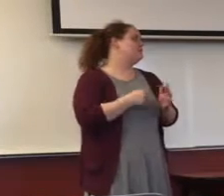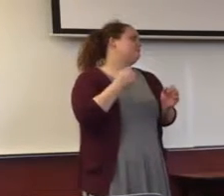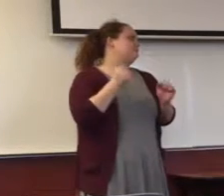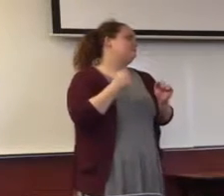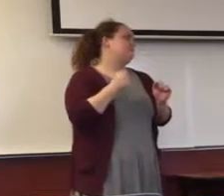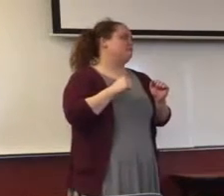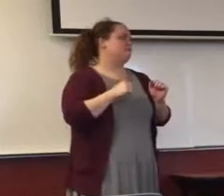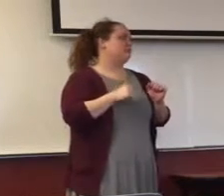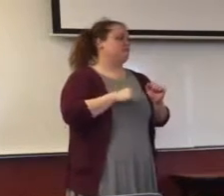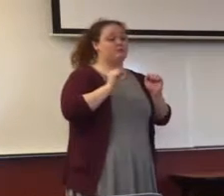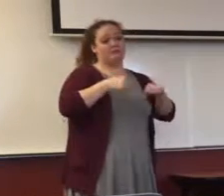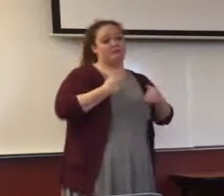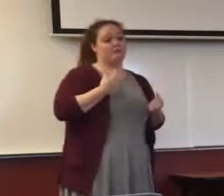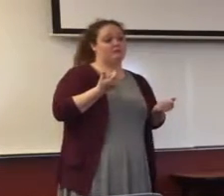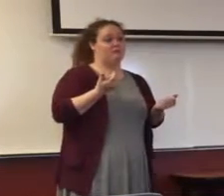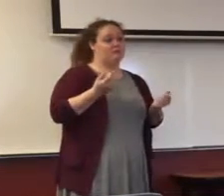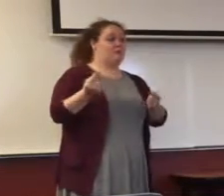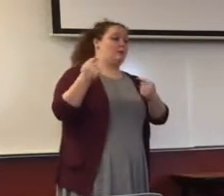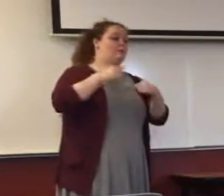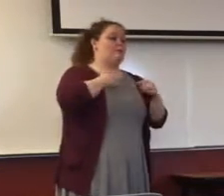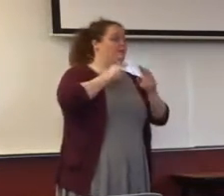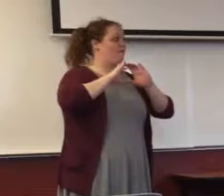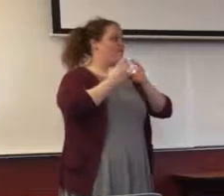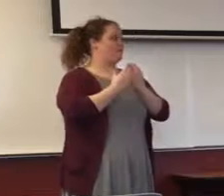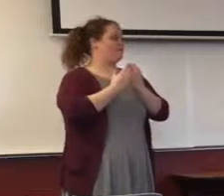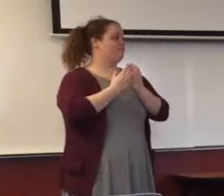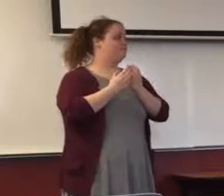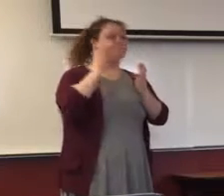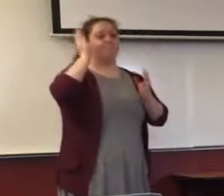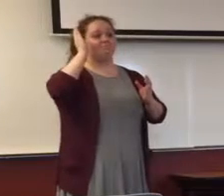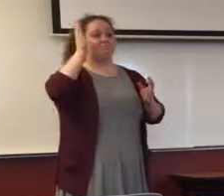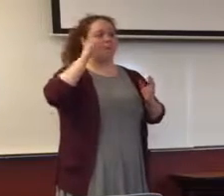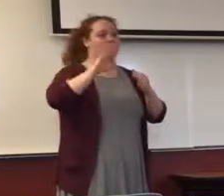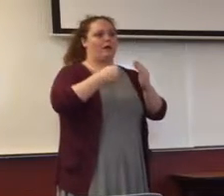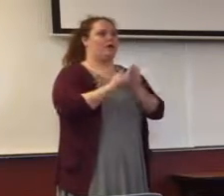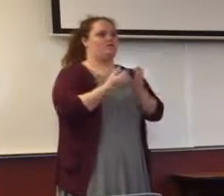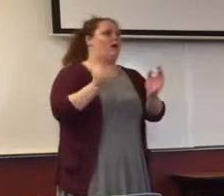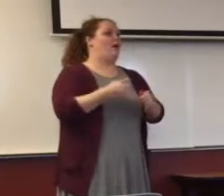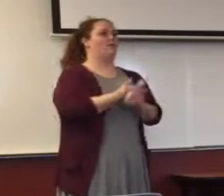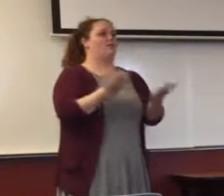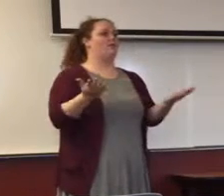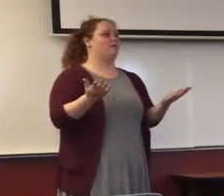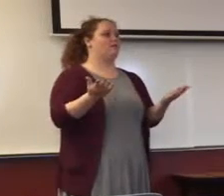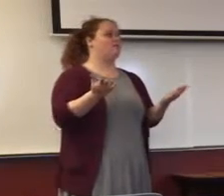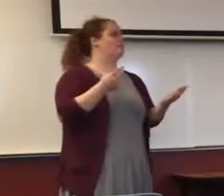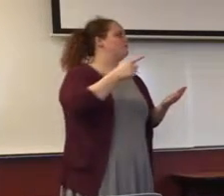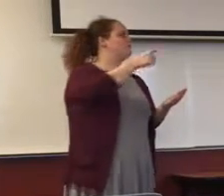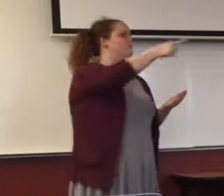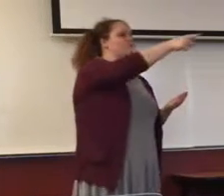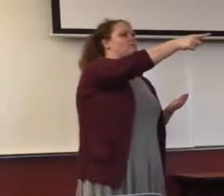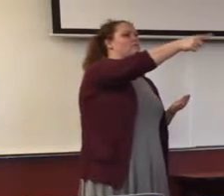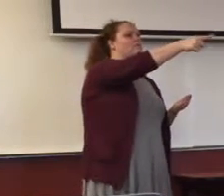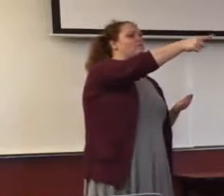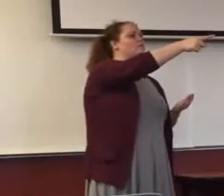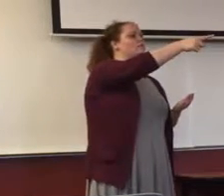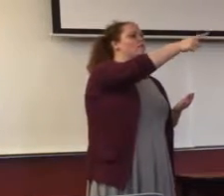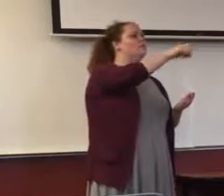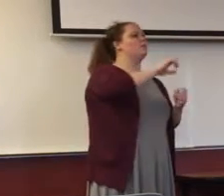course. tell us about something. Yeah. When am I coming to your class? Can